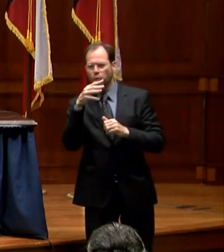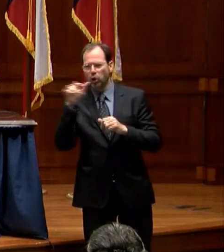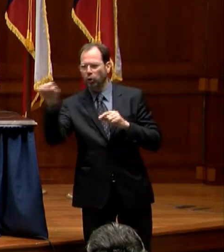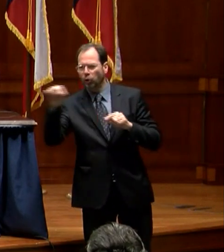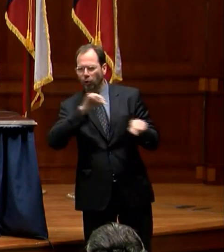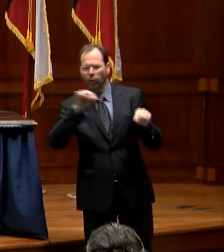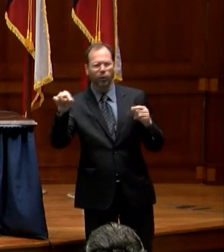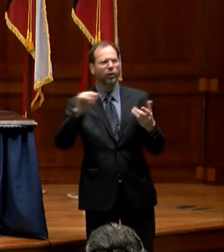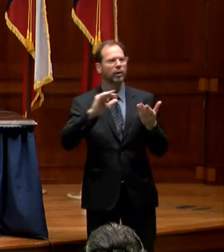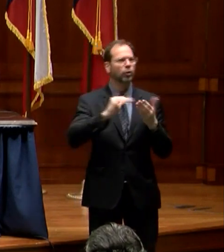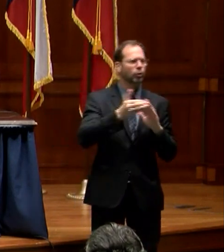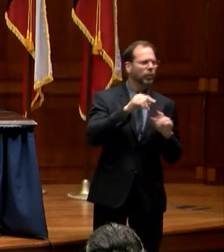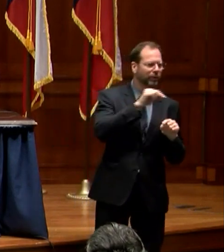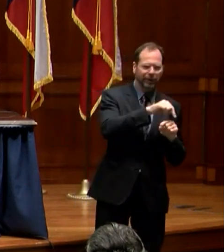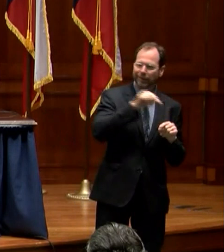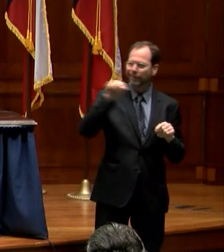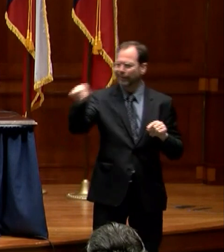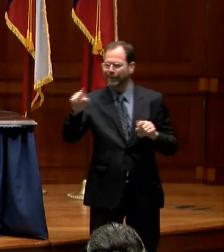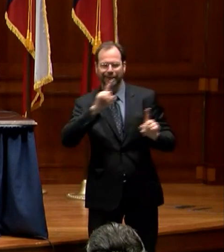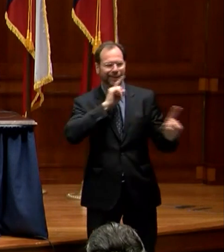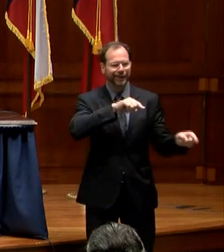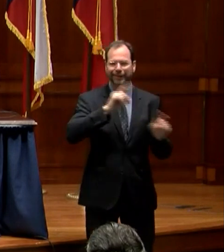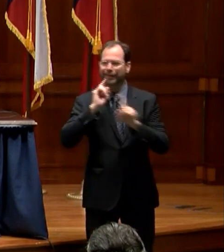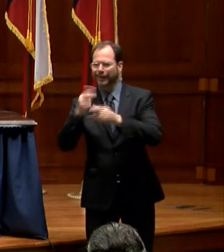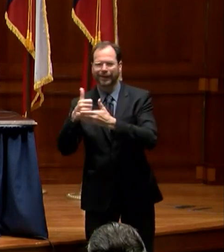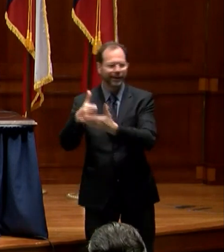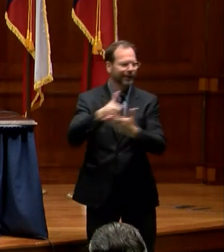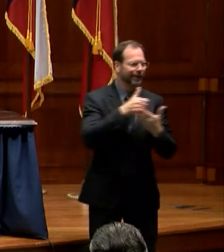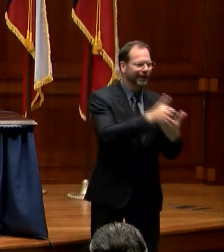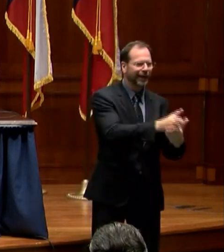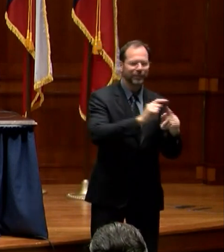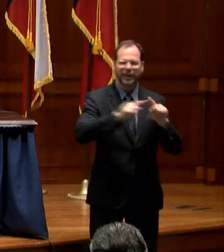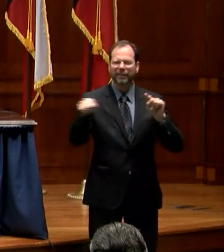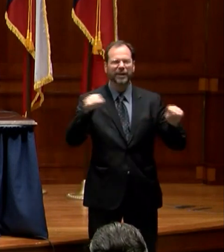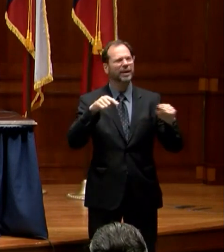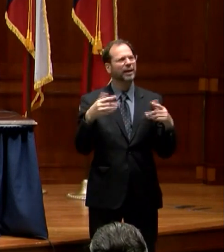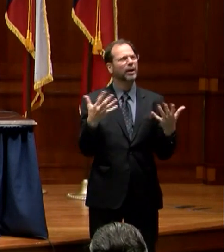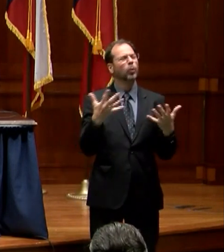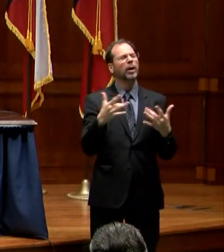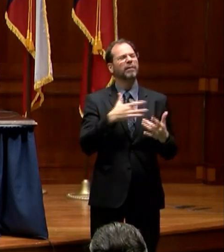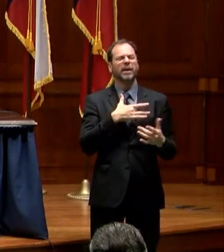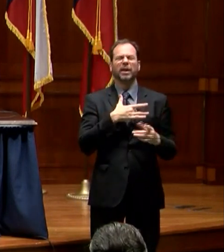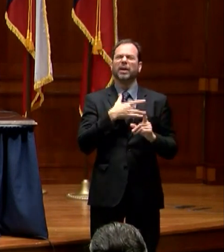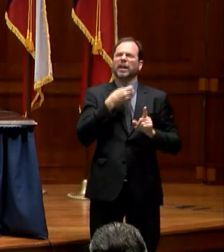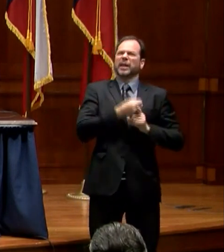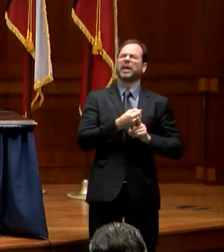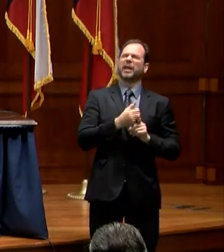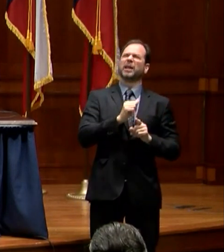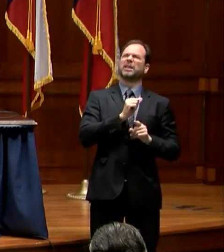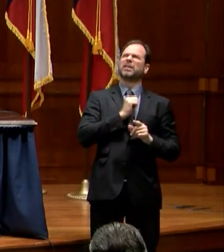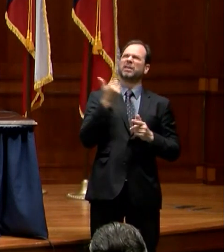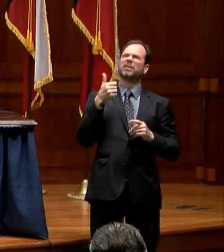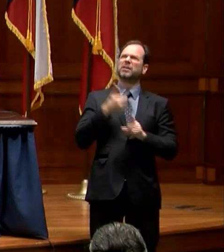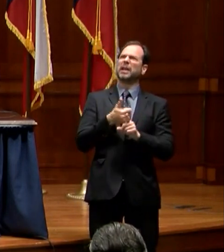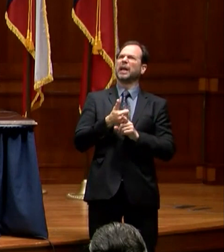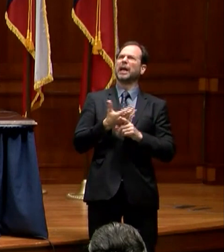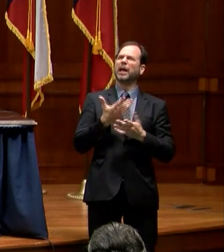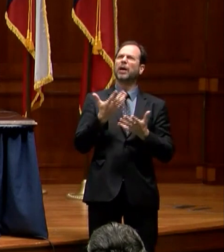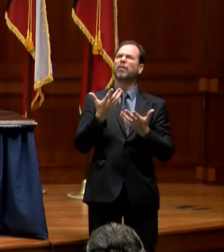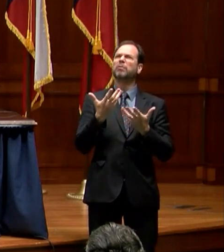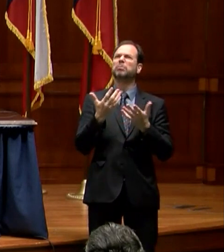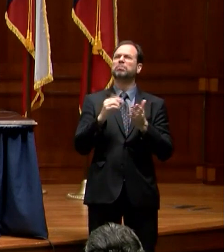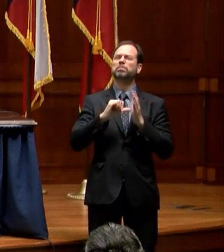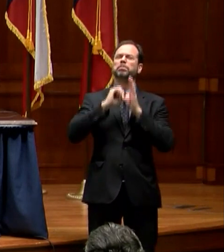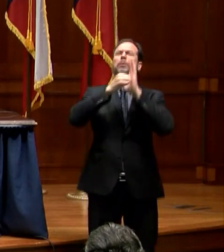how communities respond differently to different types of situations. What has struck you as you've seen the different responses from